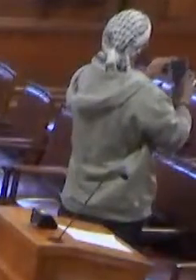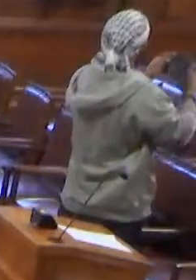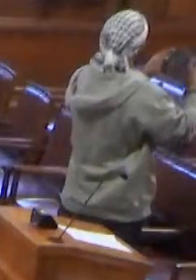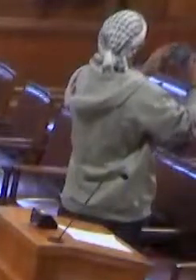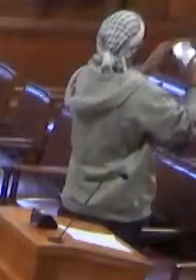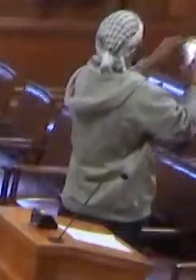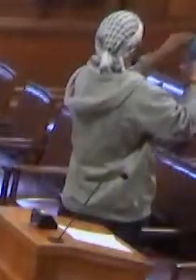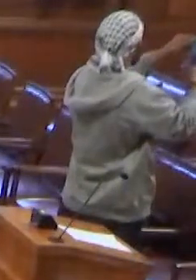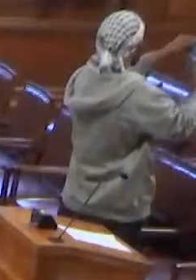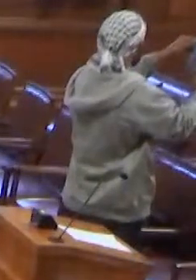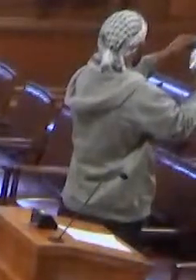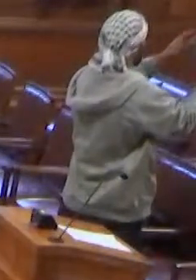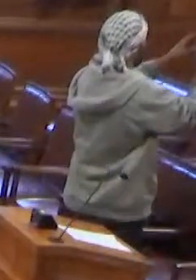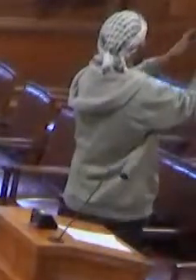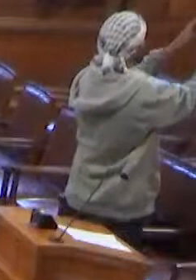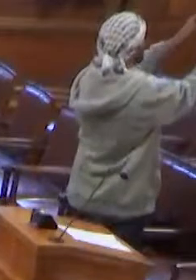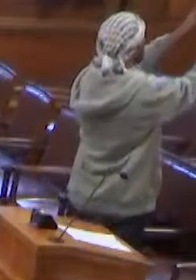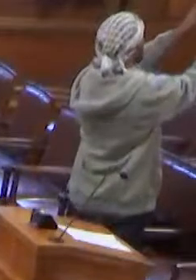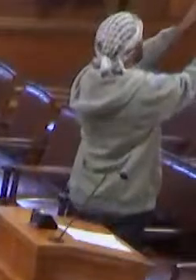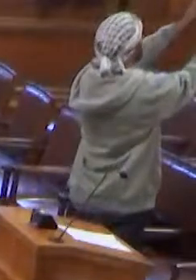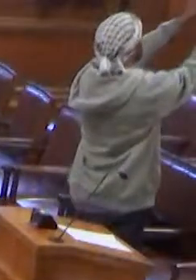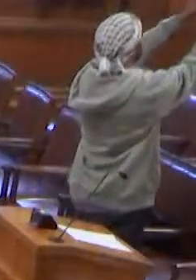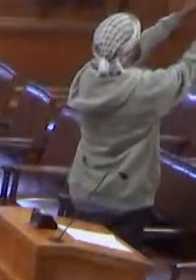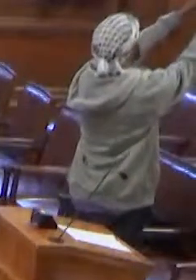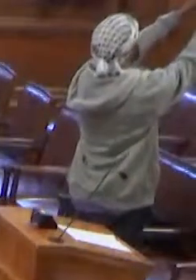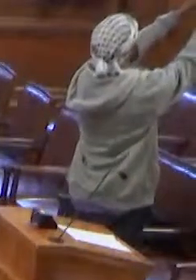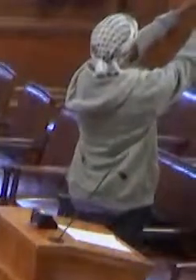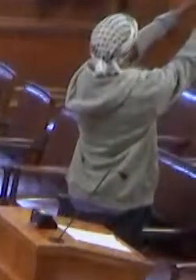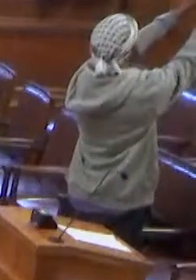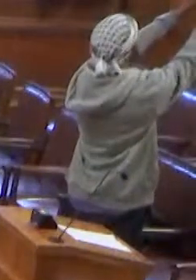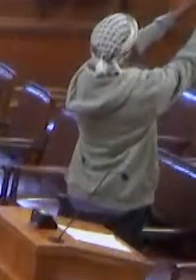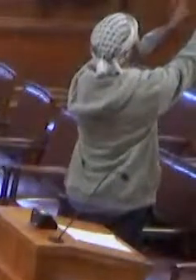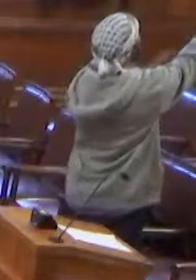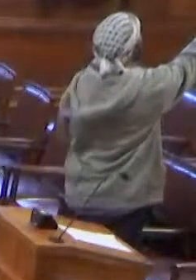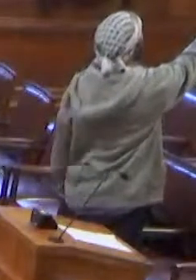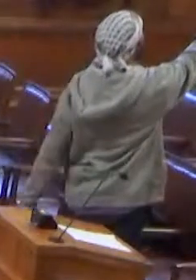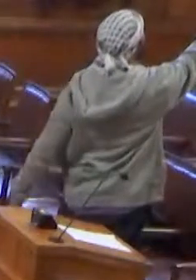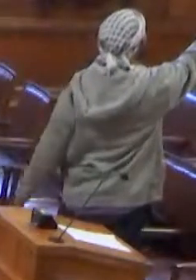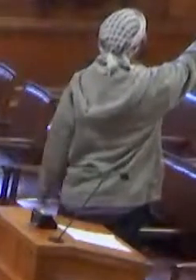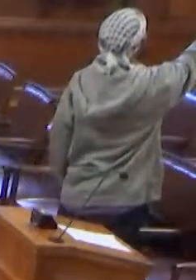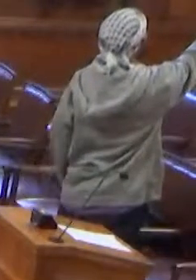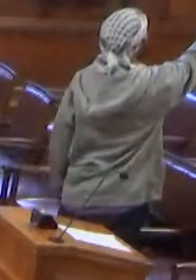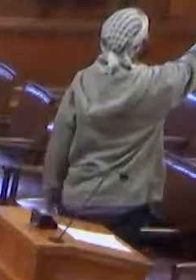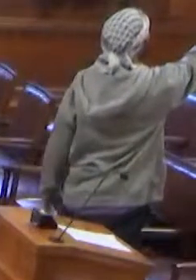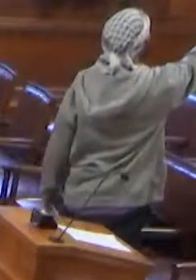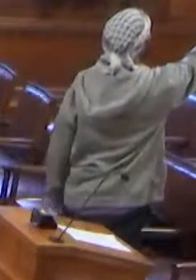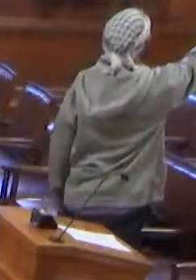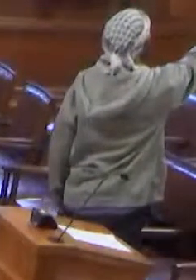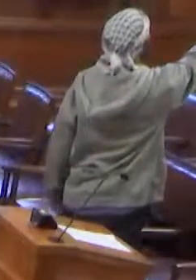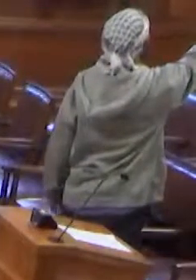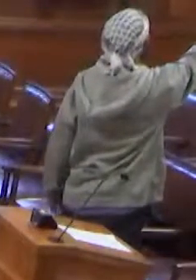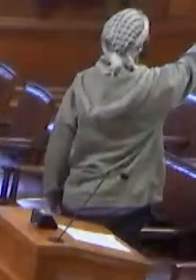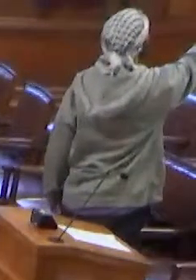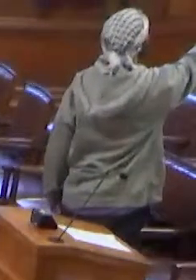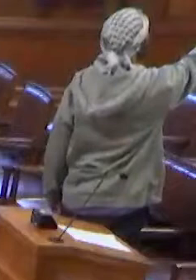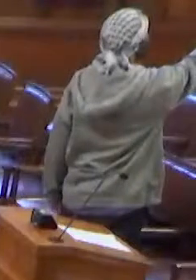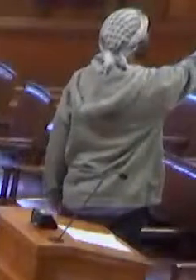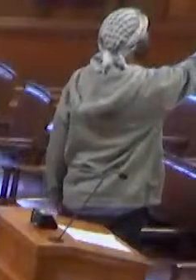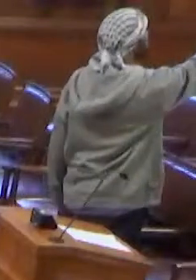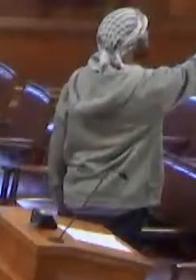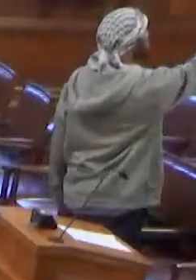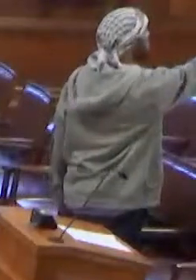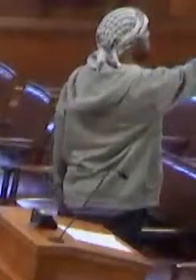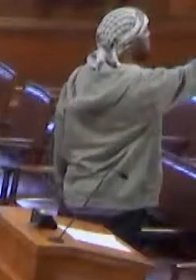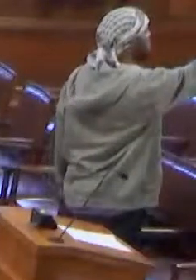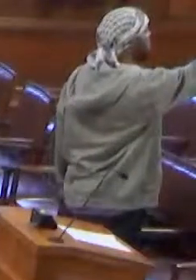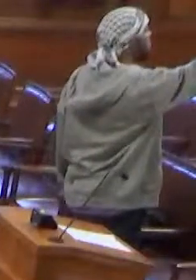conversation? No other conversation. All those in favor signify by saying aye. Aye. Opposers, nay. Thank you. You're welcome. Takes us to Urban